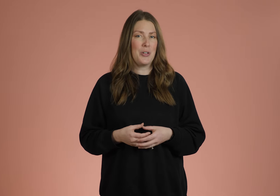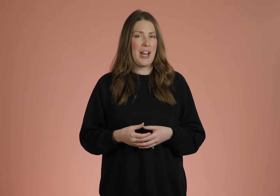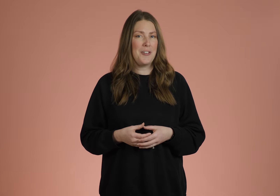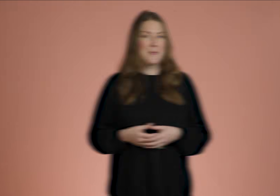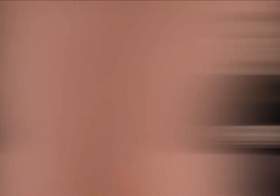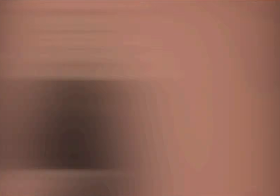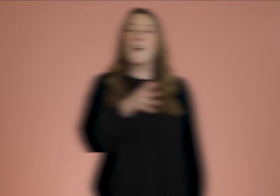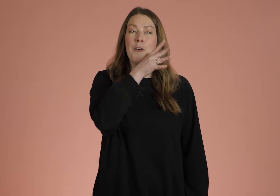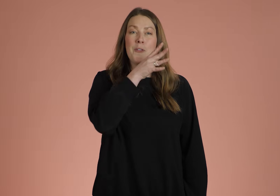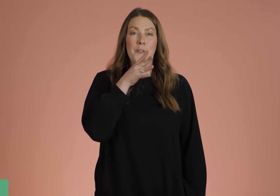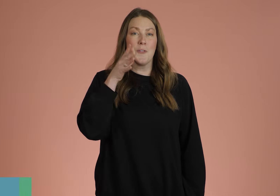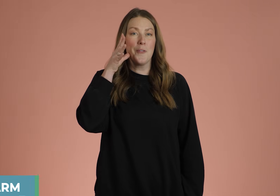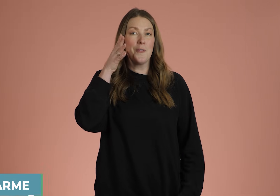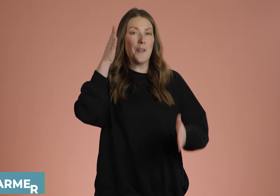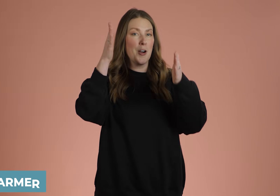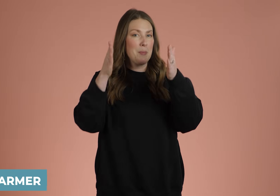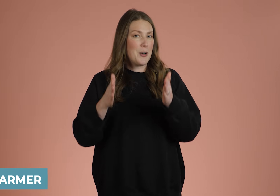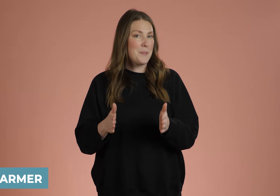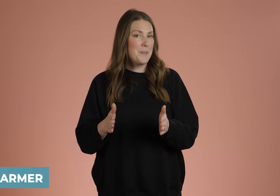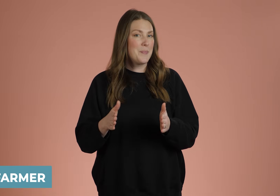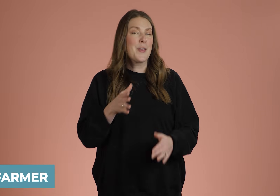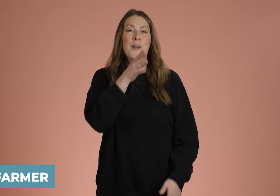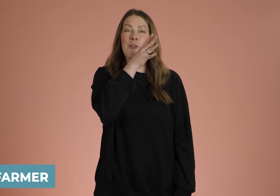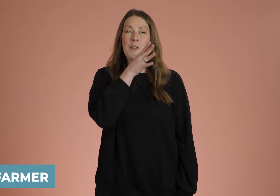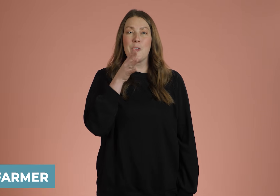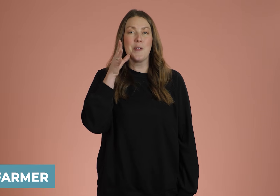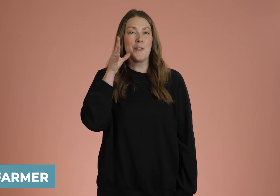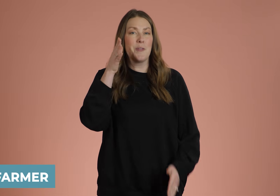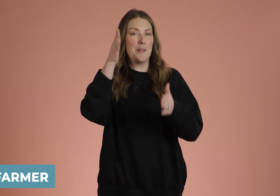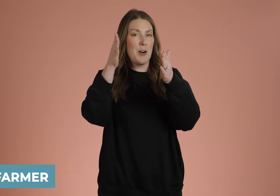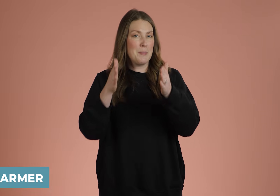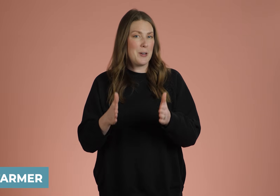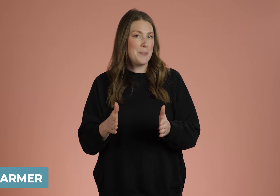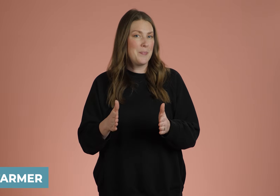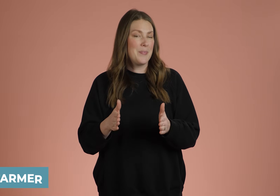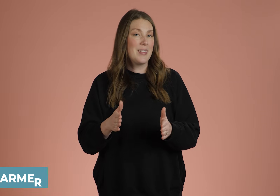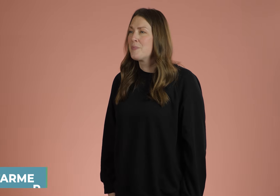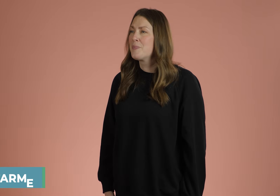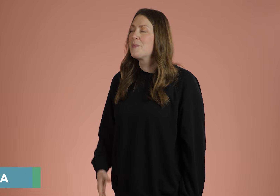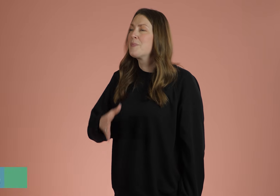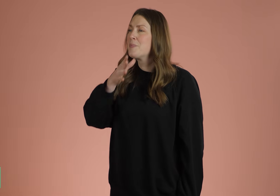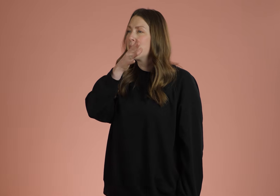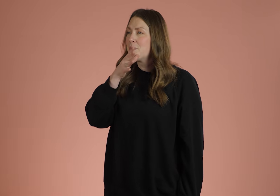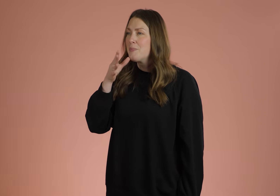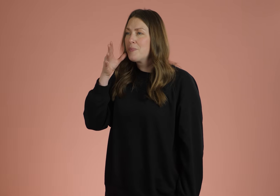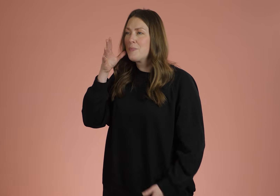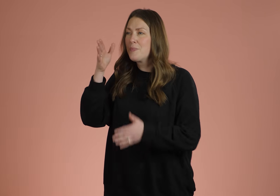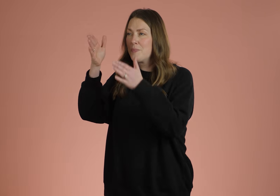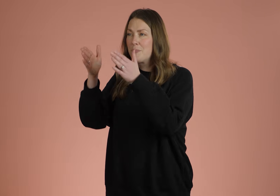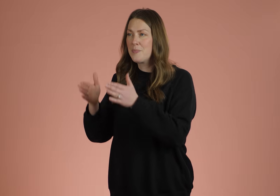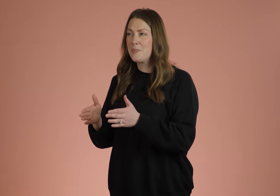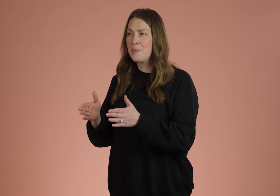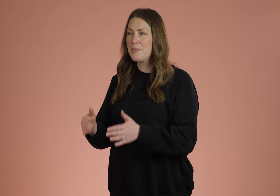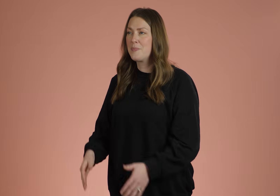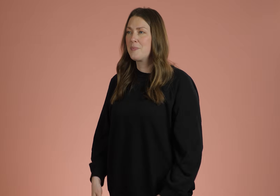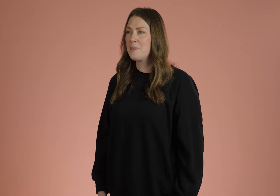care. Farmer. Farmer. The sign farm with the agent